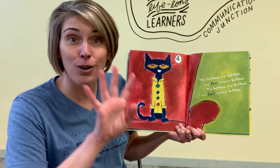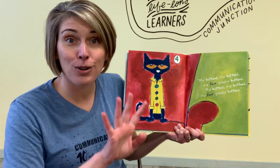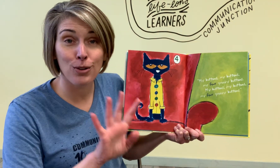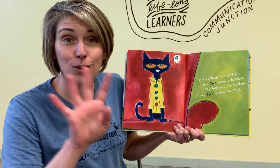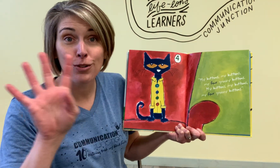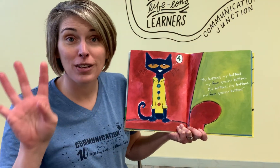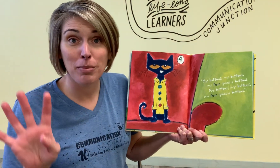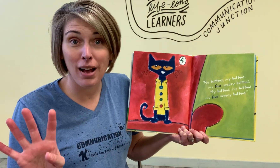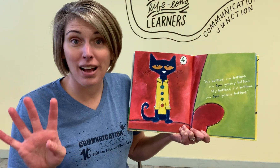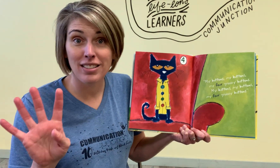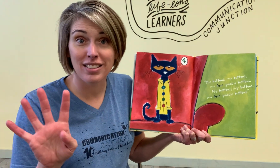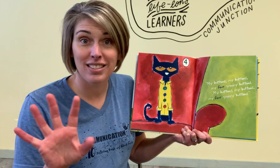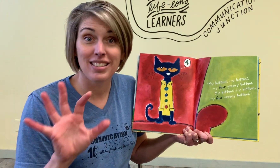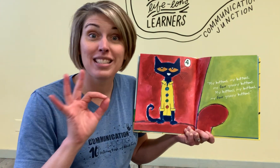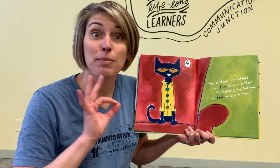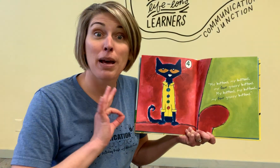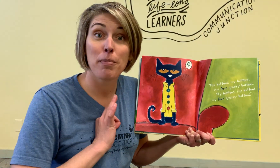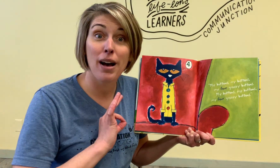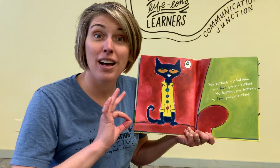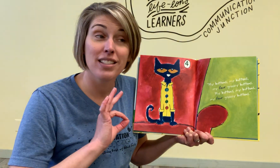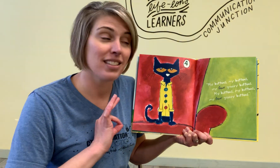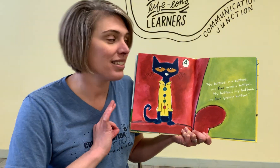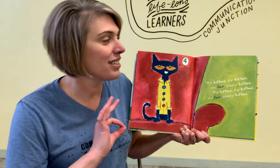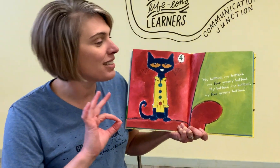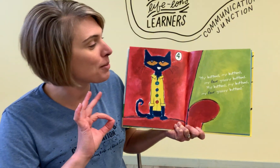4 groovy buttons, my buttons, my